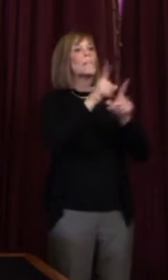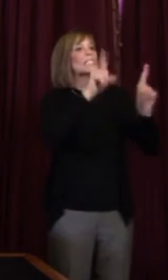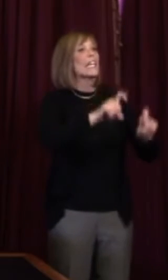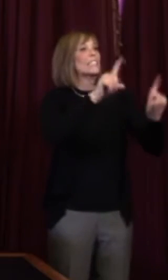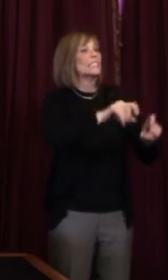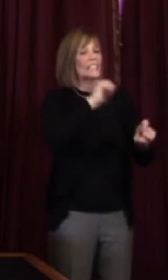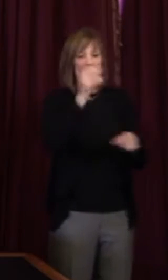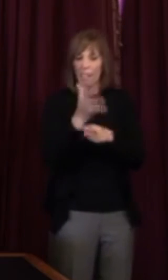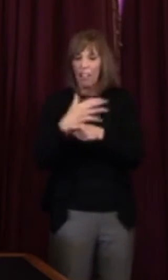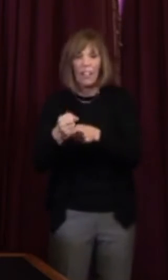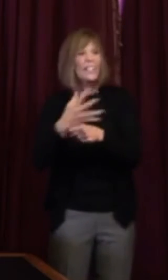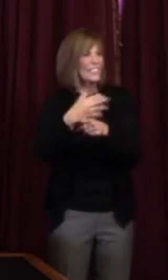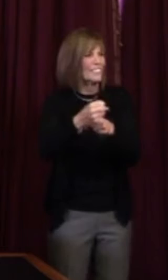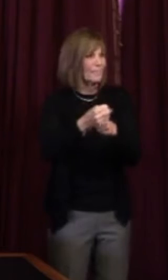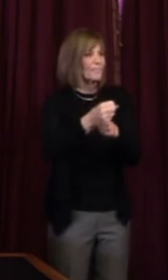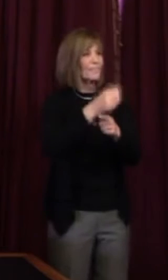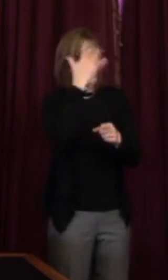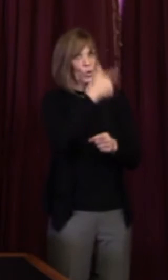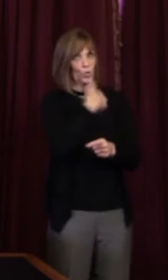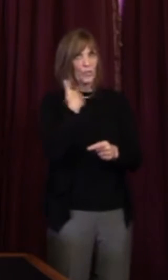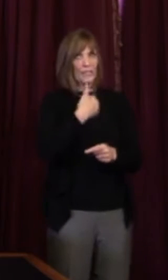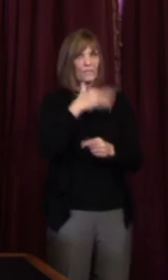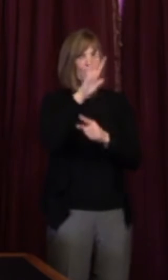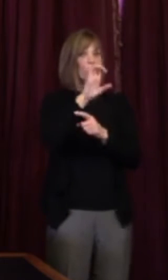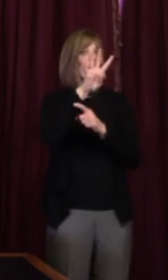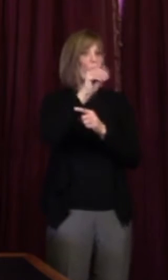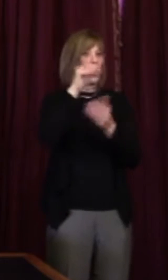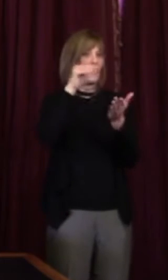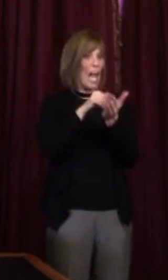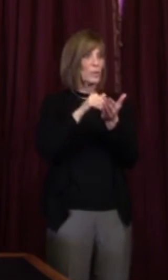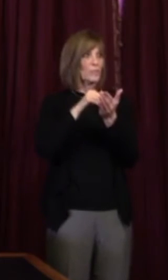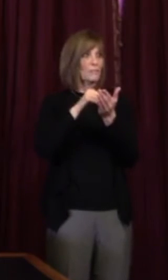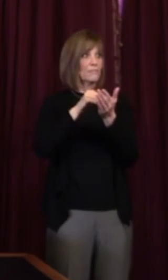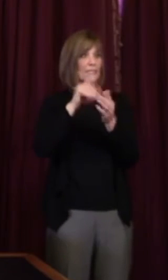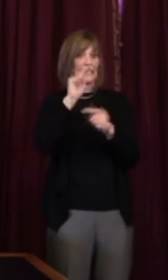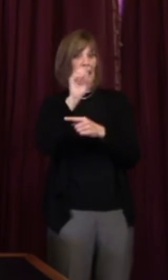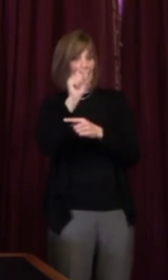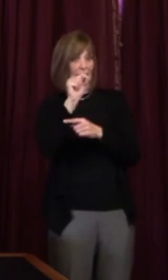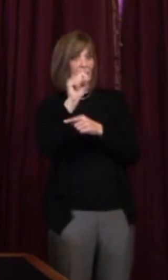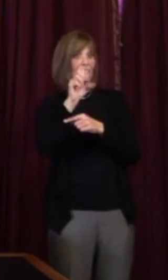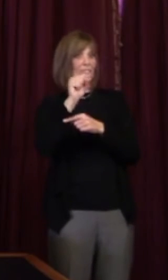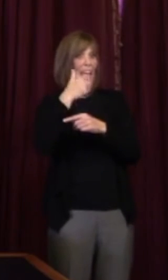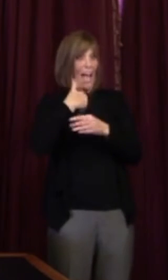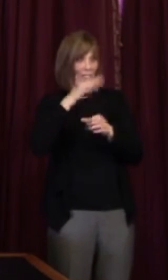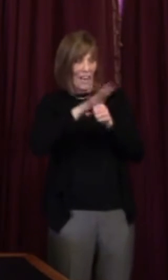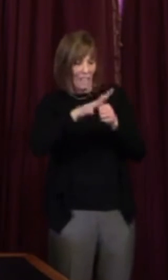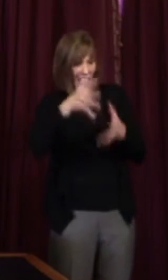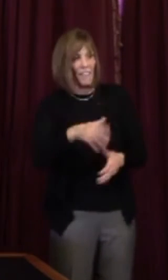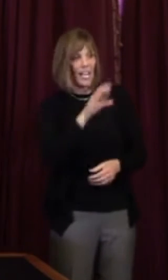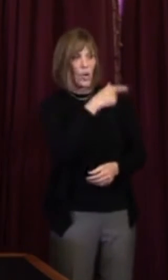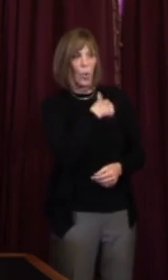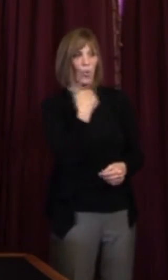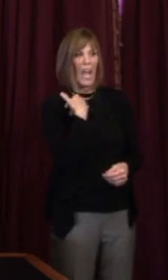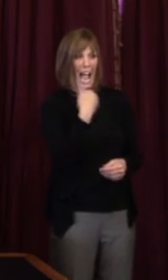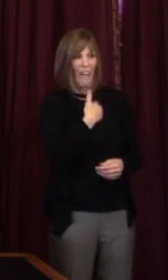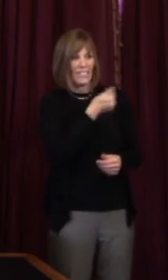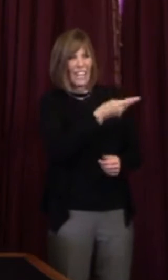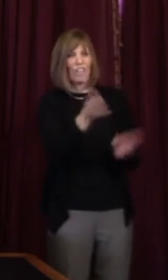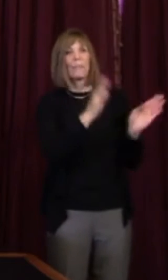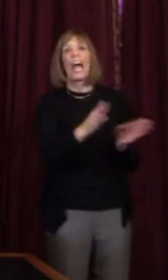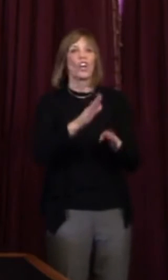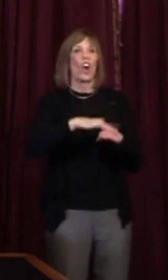when we've used all of the 540,000. And the answer is yes. We're working on that right now, and we have several different options.